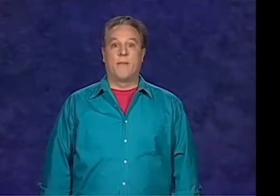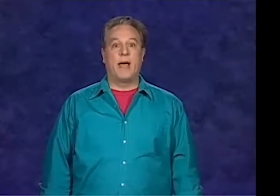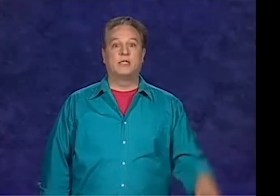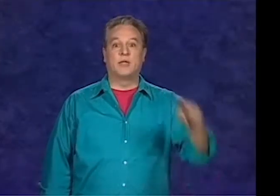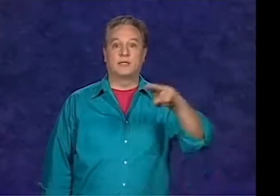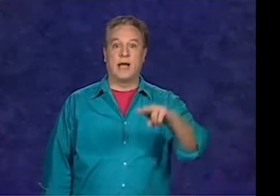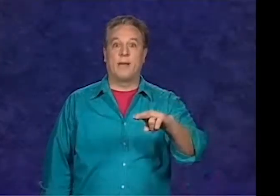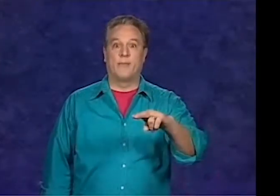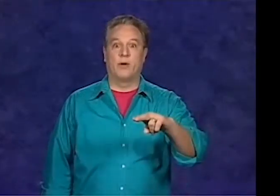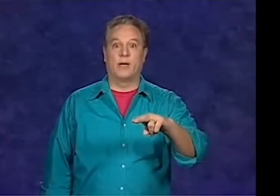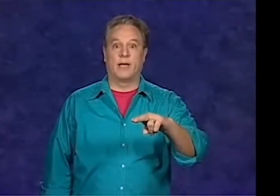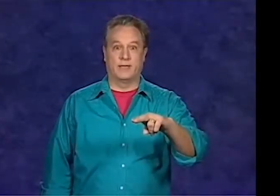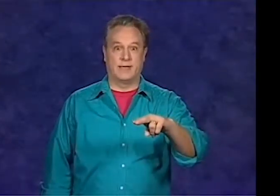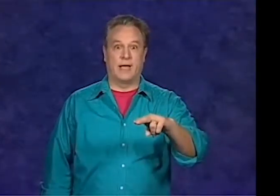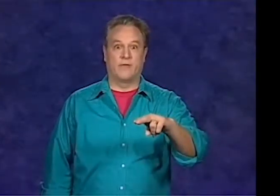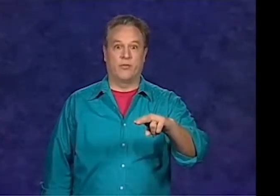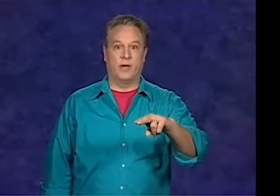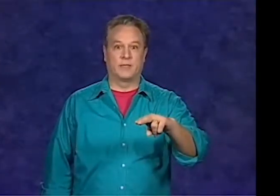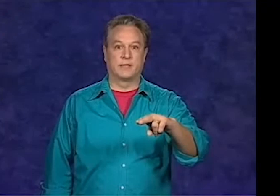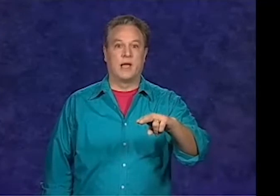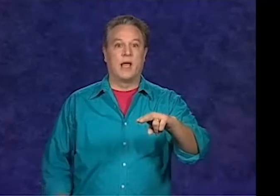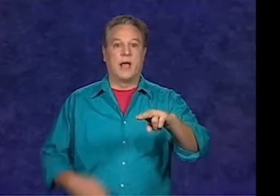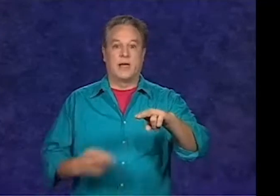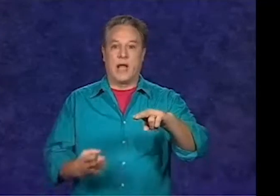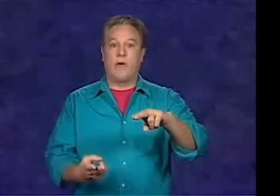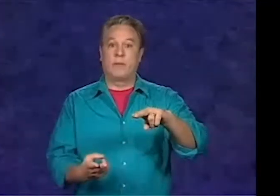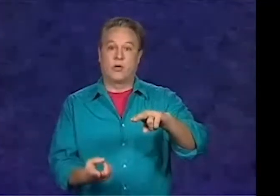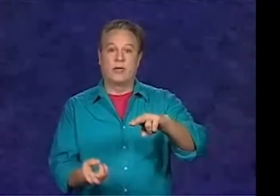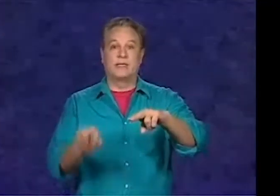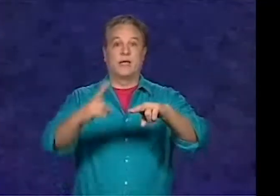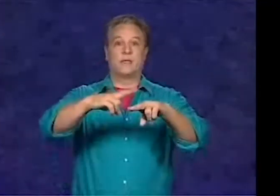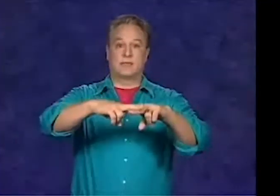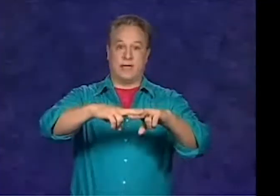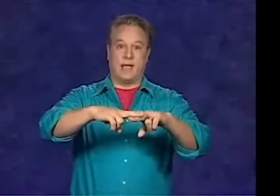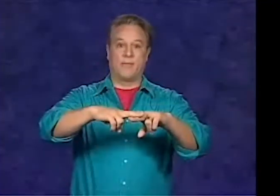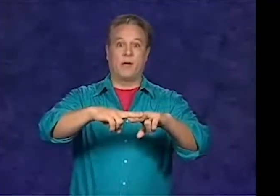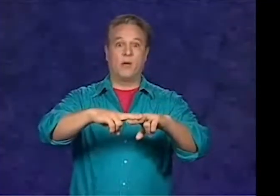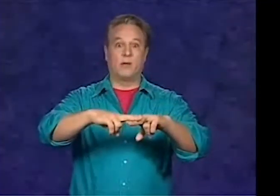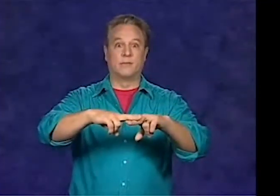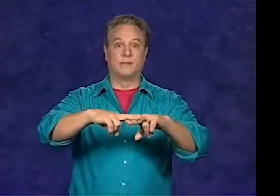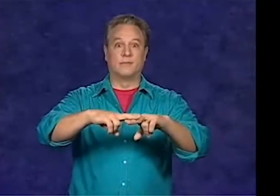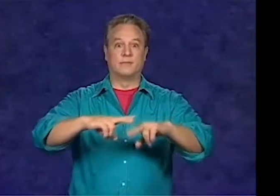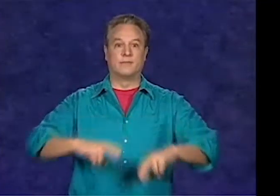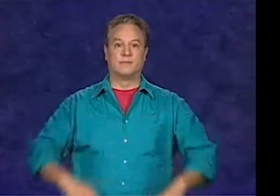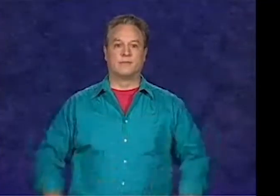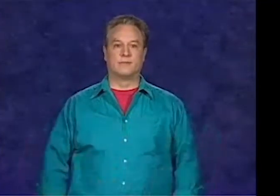Imagine the top brick in a stack of bricks. Now I'm increasing the stack by one.